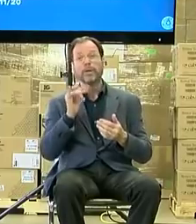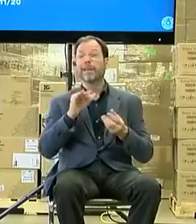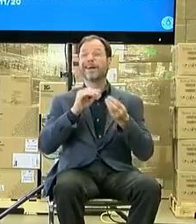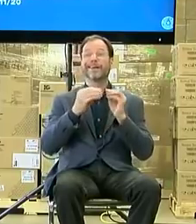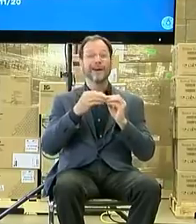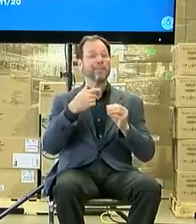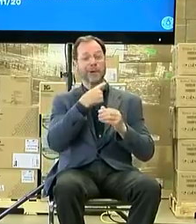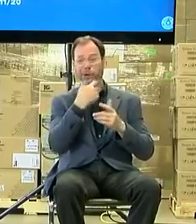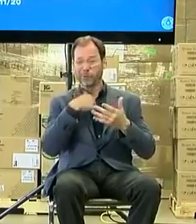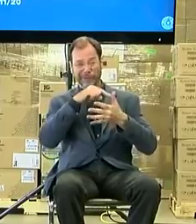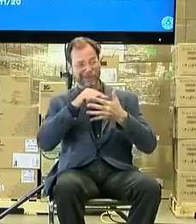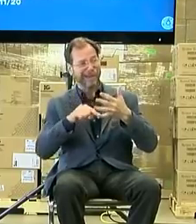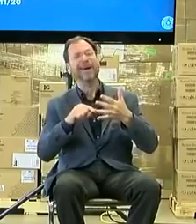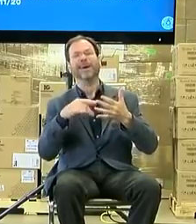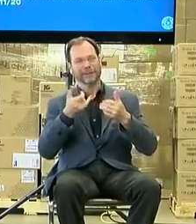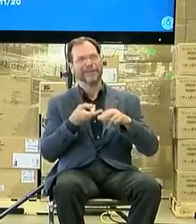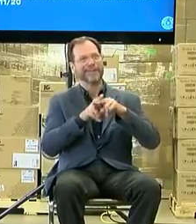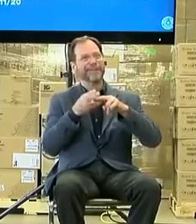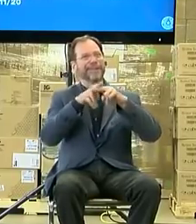are continuing to increase.